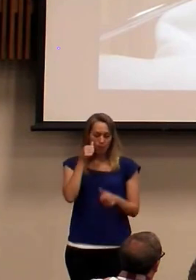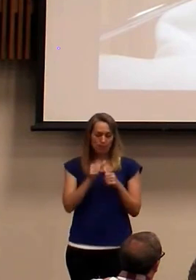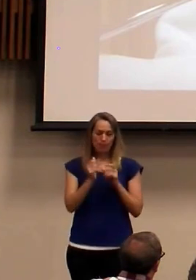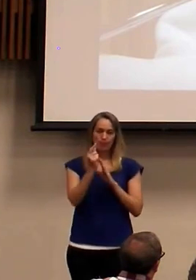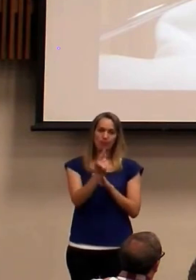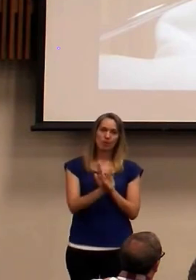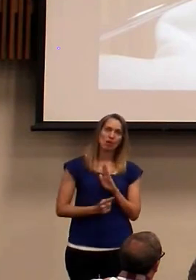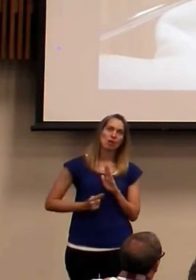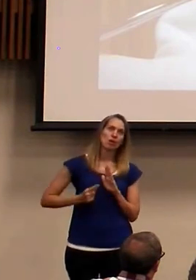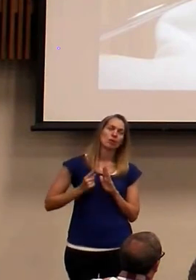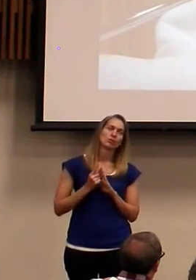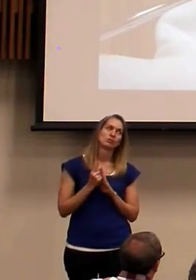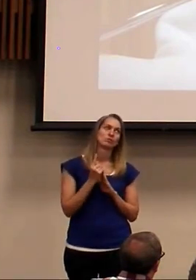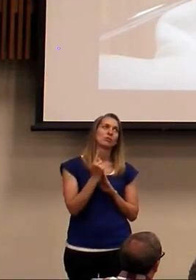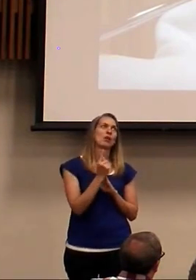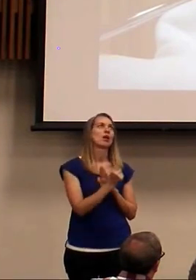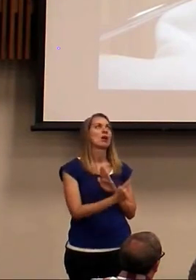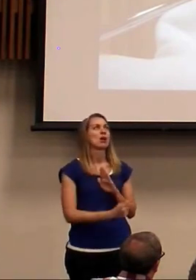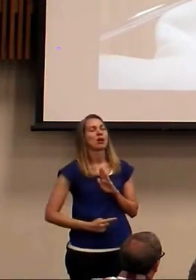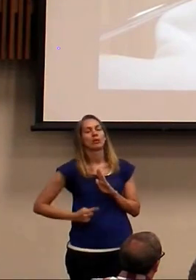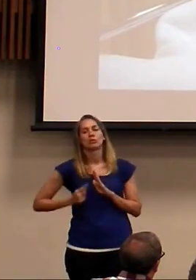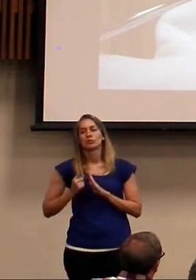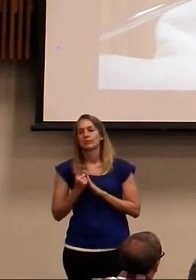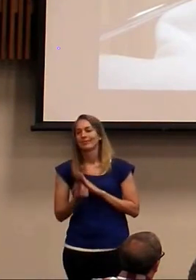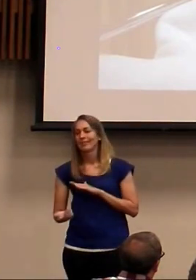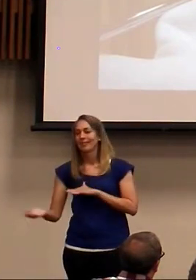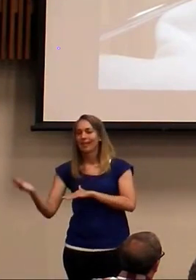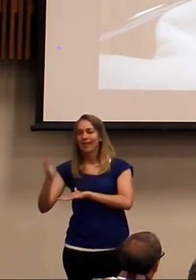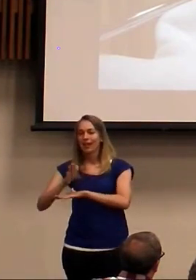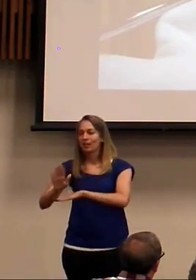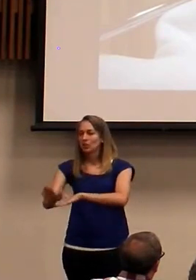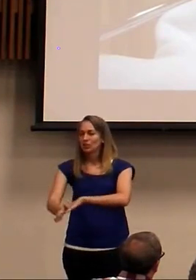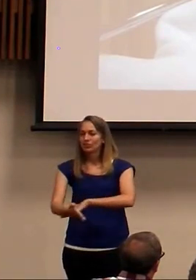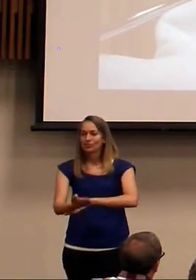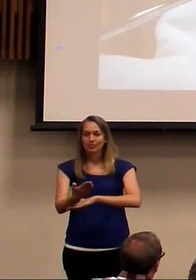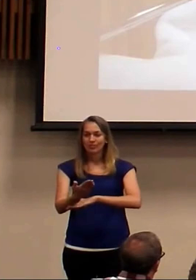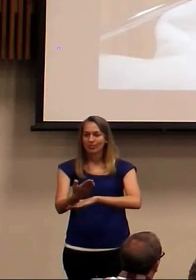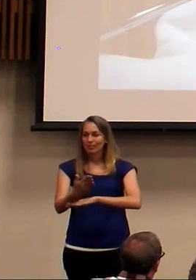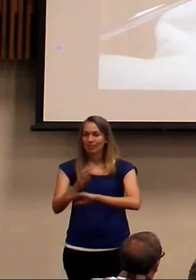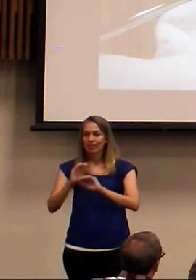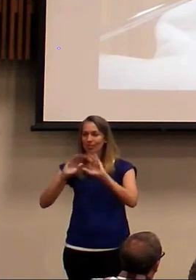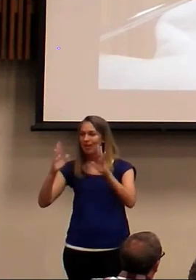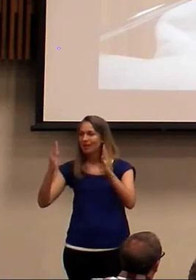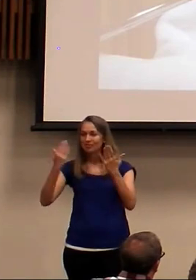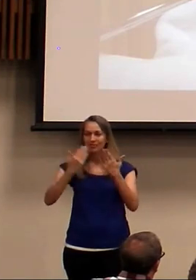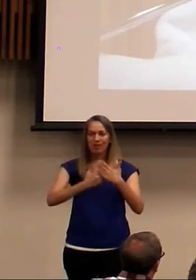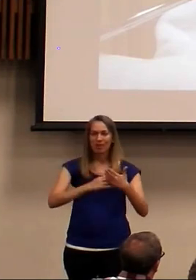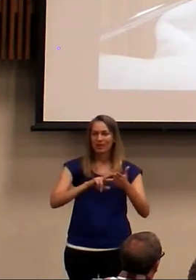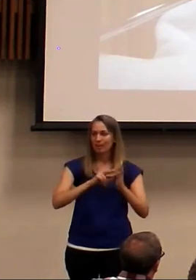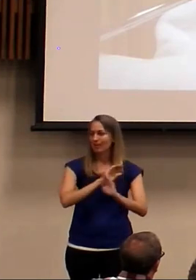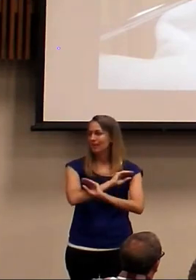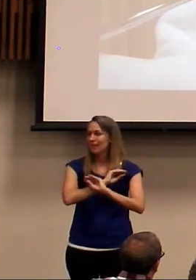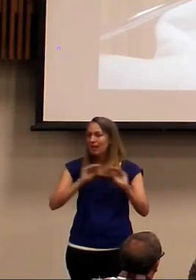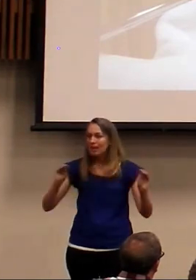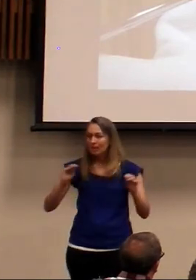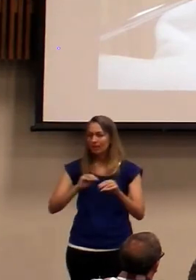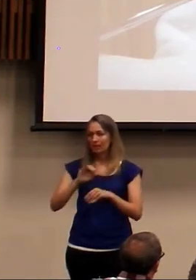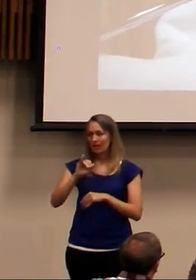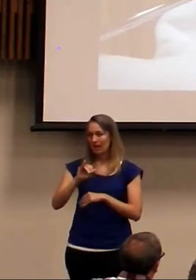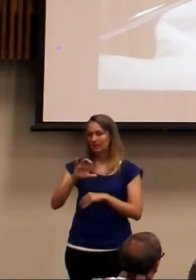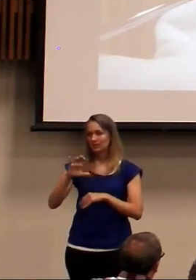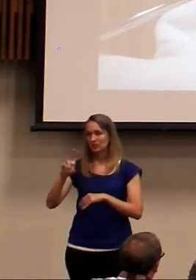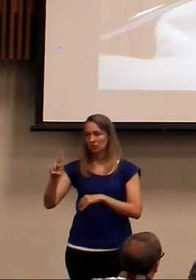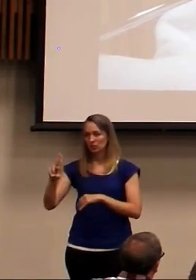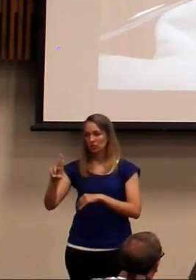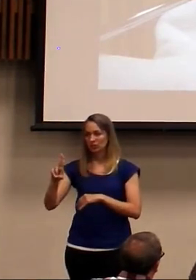hours. Daylight and dark mean nothing in ICU. And as days stretched on,